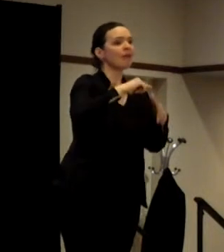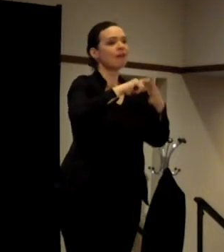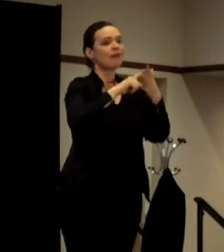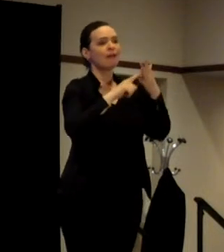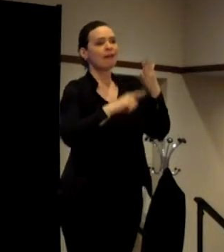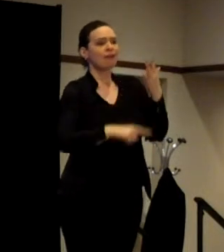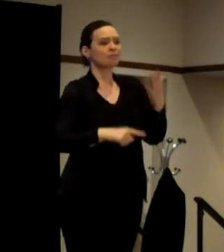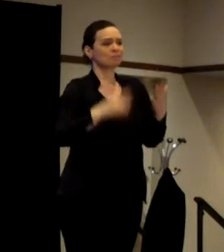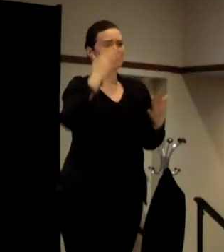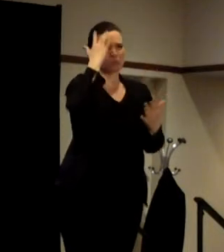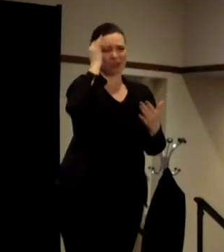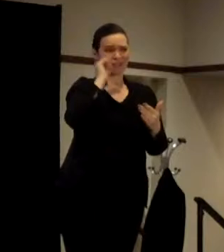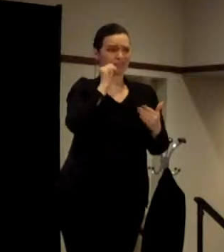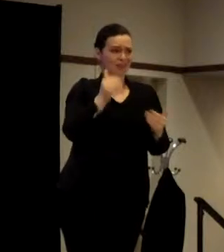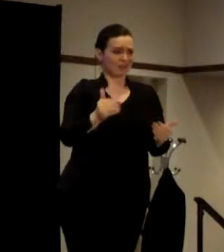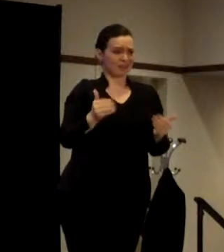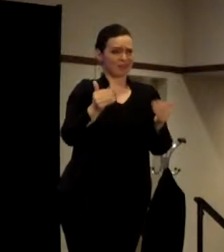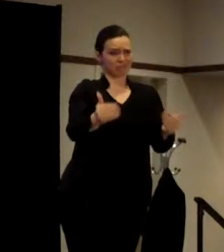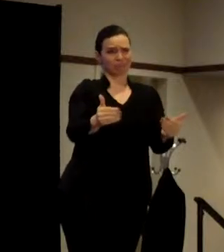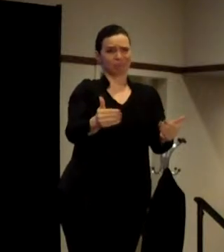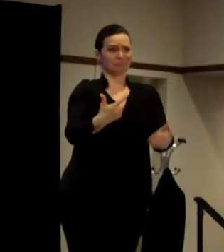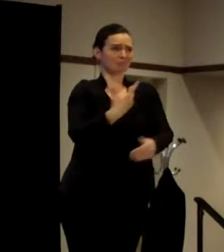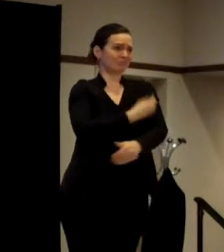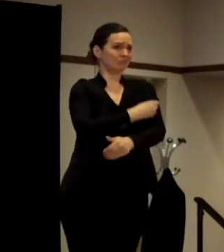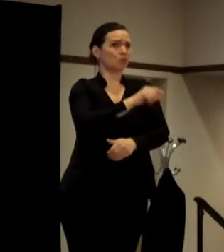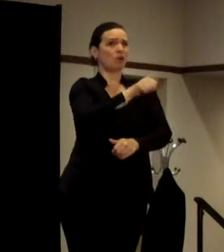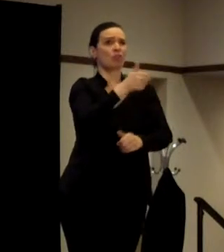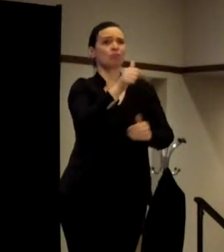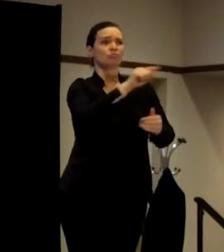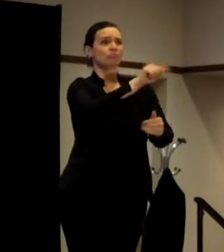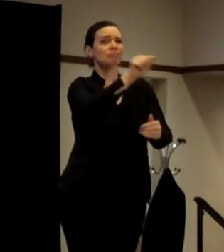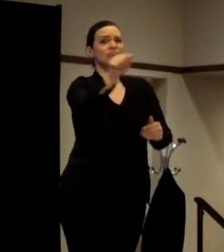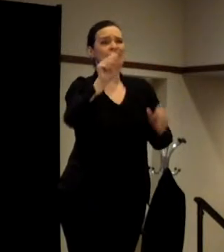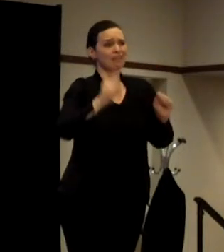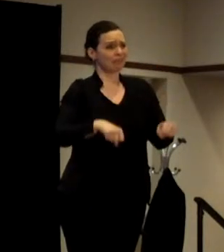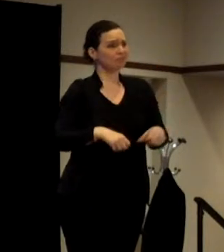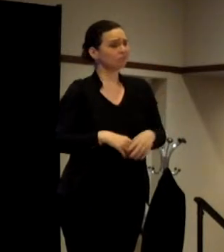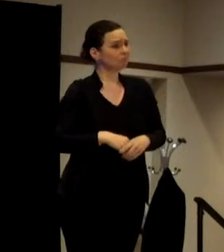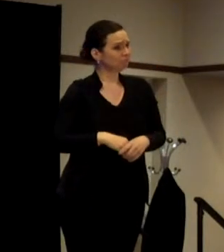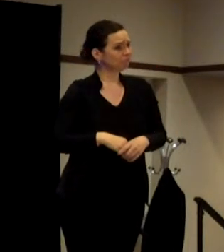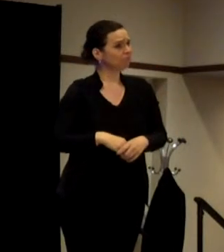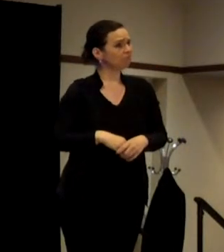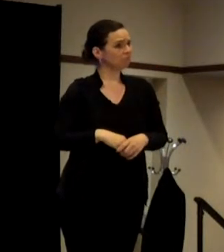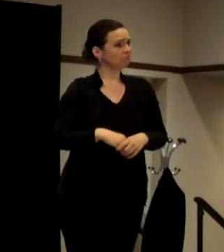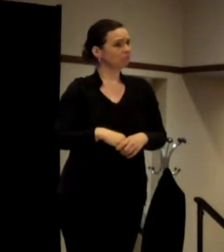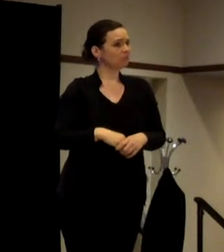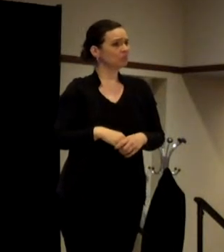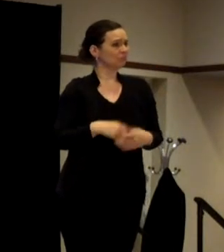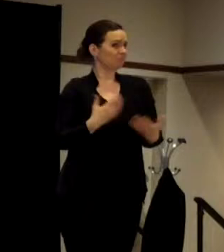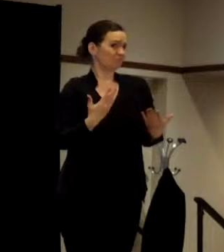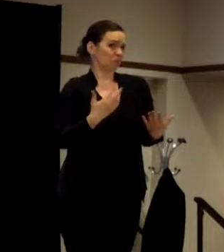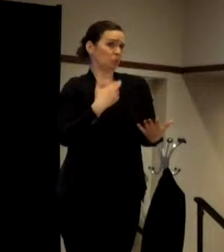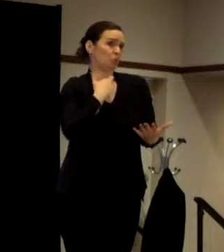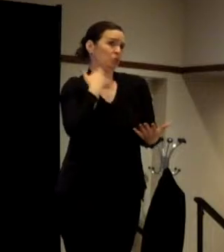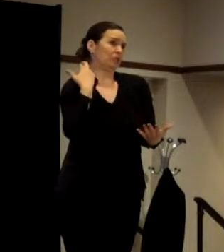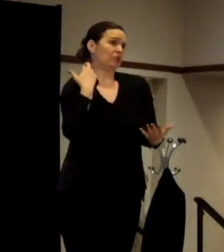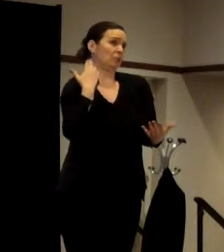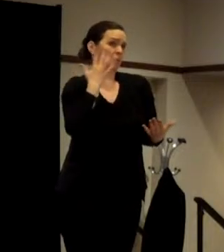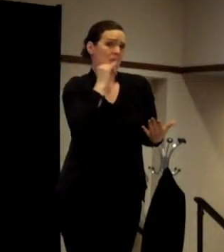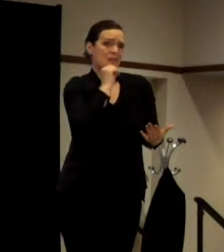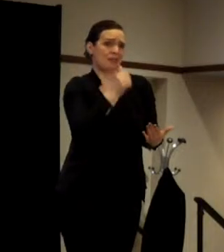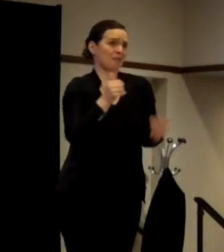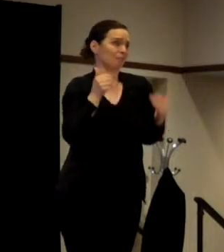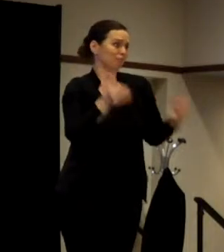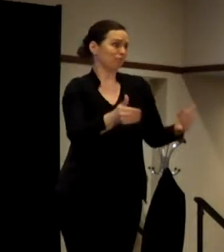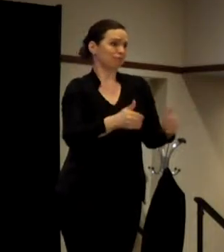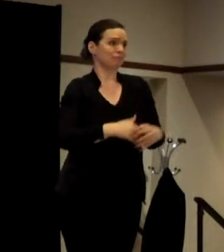down longer? Because there was more risk. Well, there's still more risk then. So your hairstylists and your